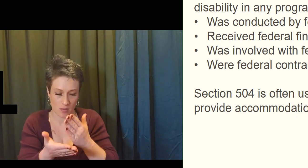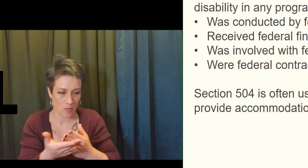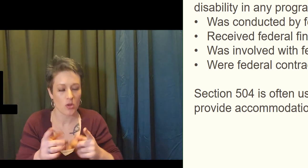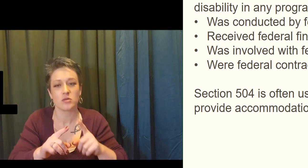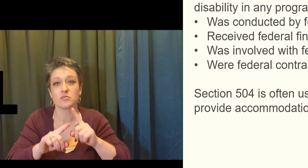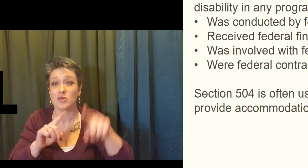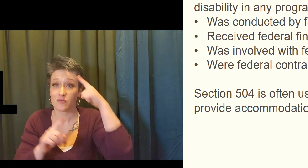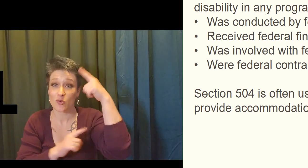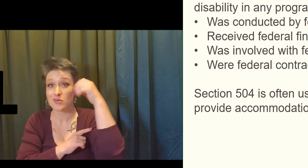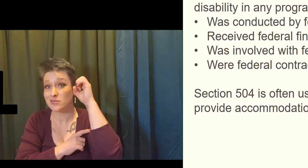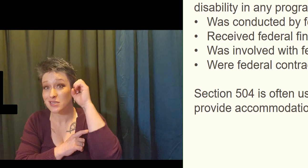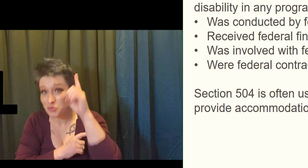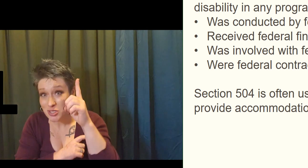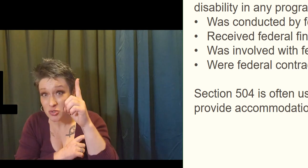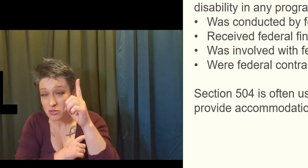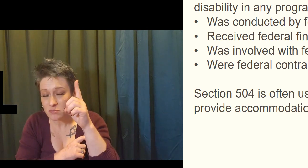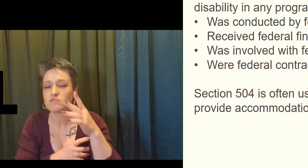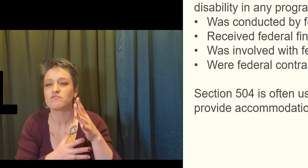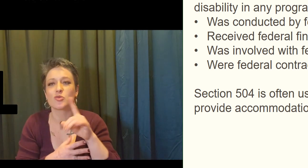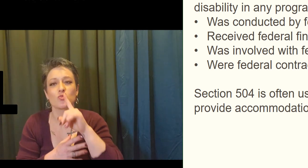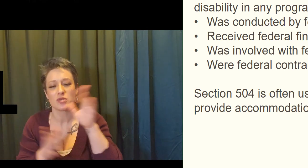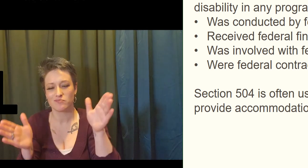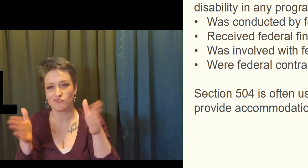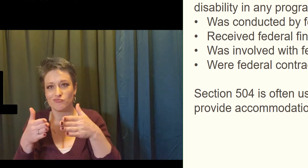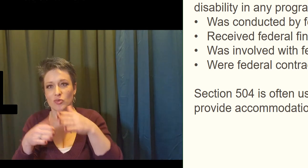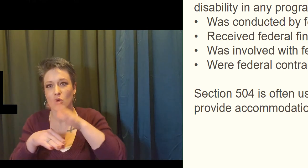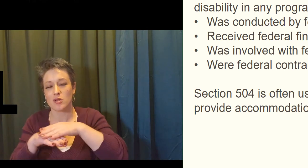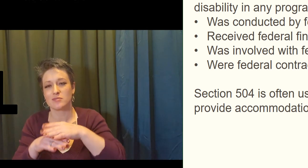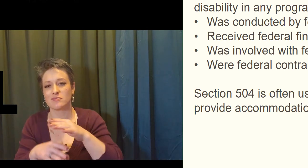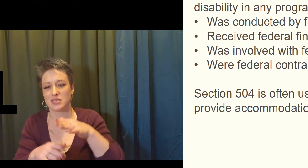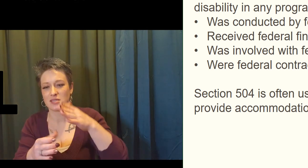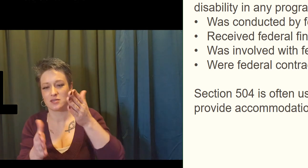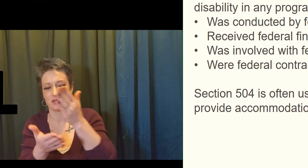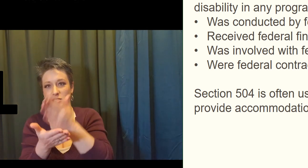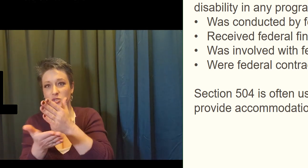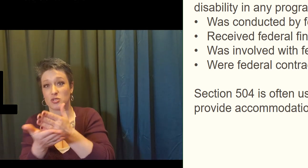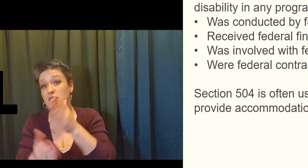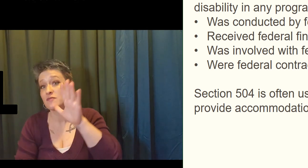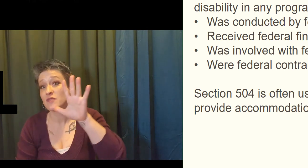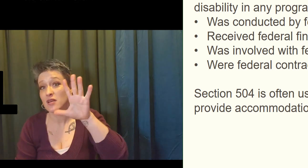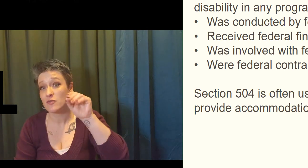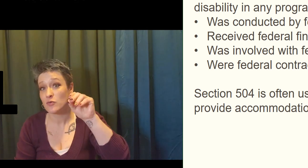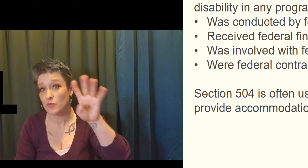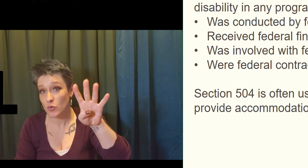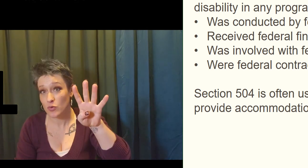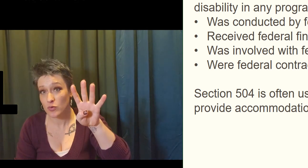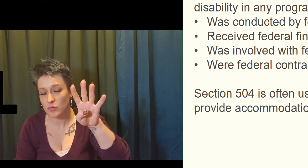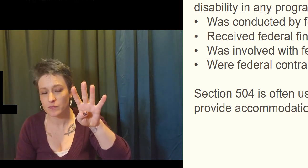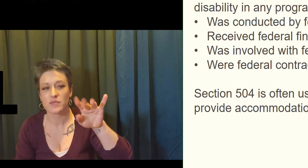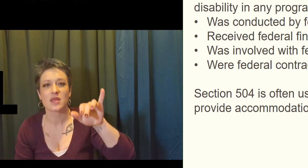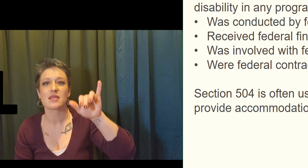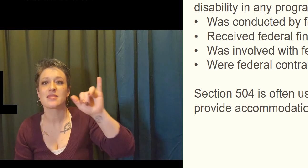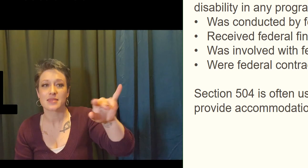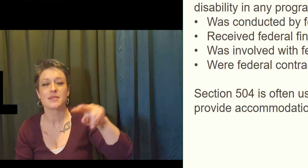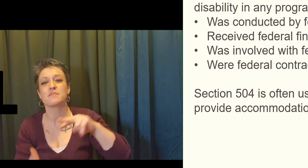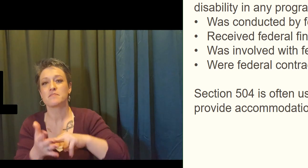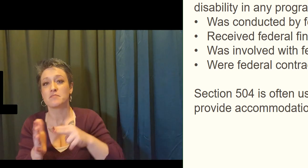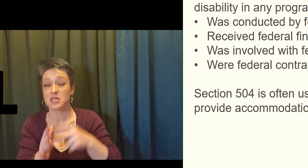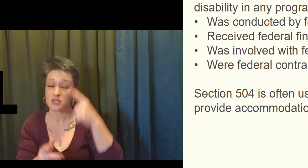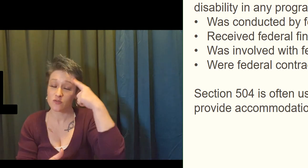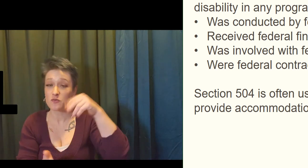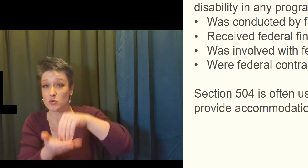So that law has a lot going on in it, but the part that really has an impact on education is Section 504.